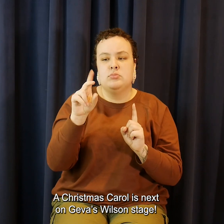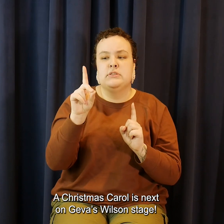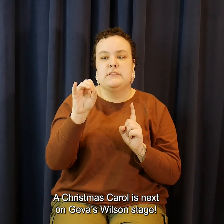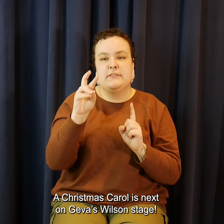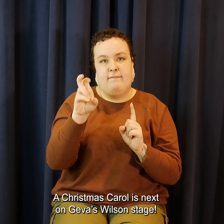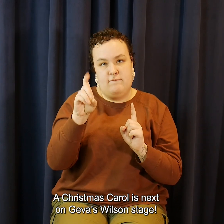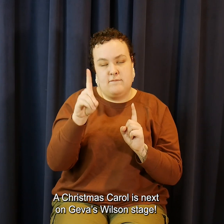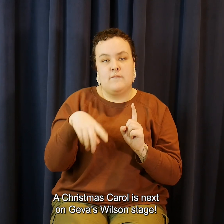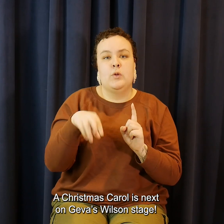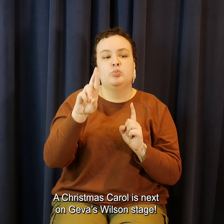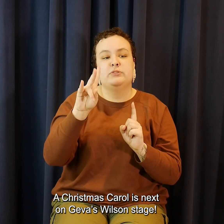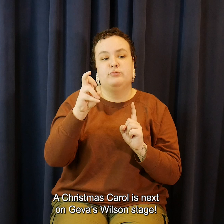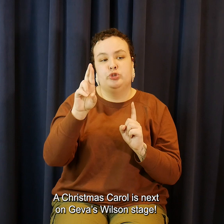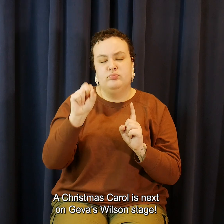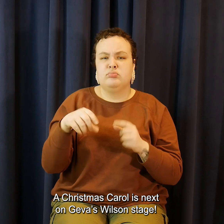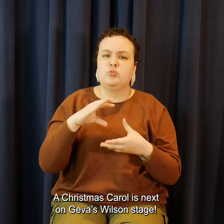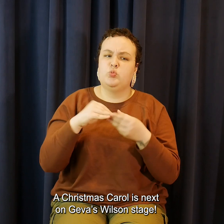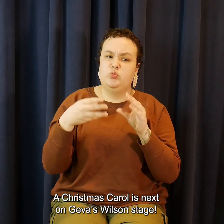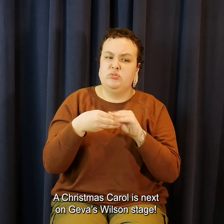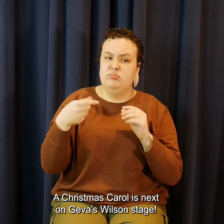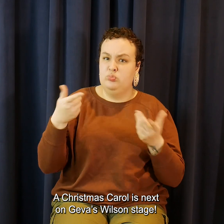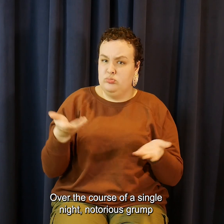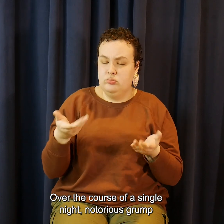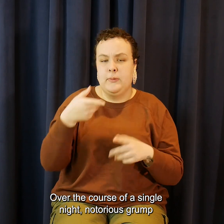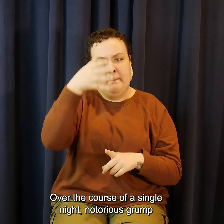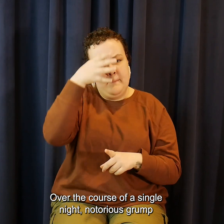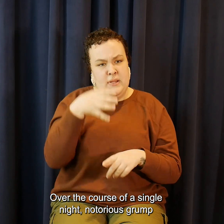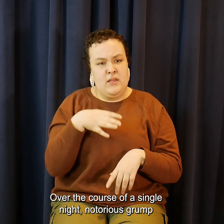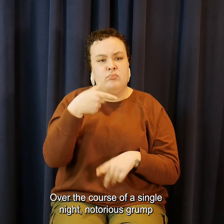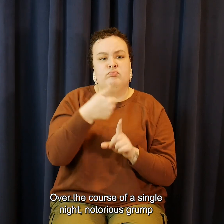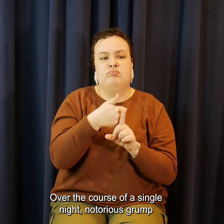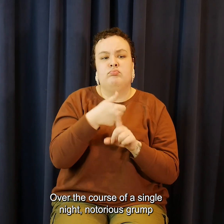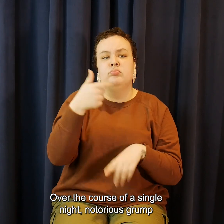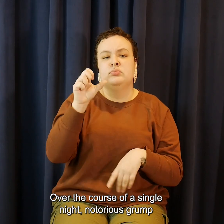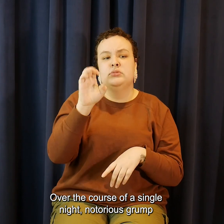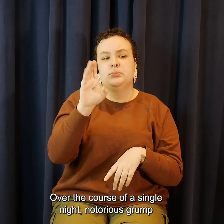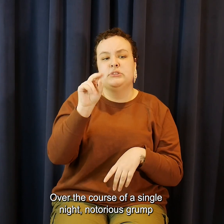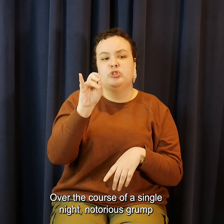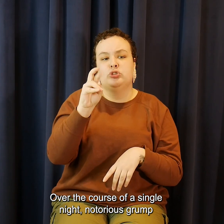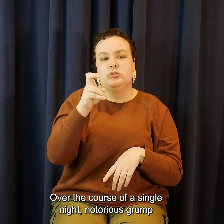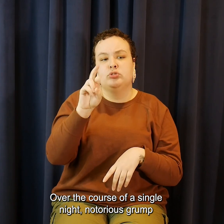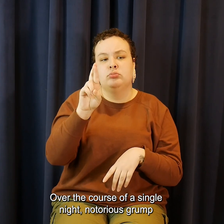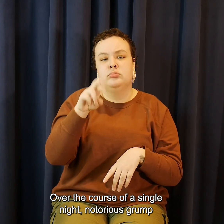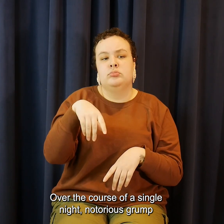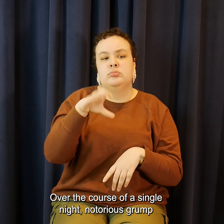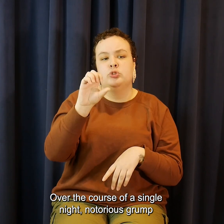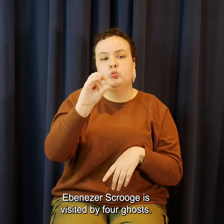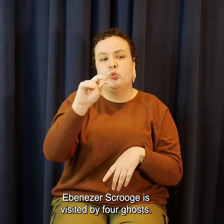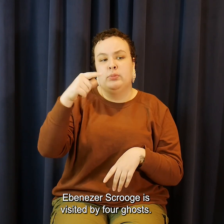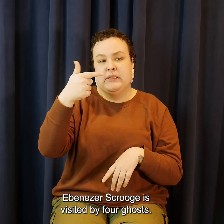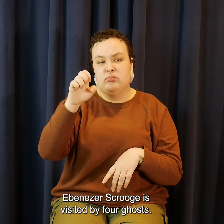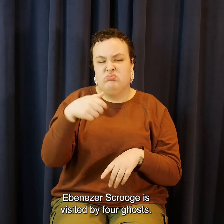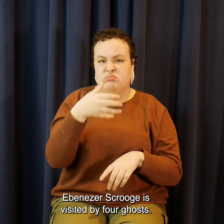on Geva's Wilson stage. Over the course of a single night, notorious grump Ebenezer